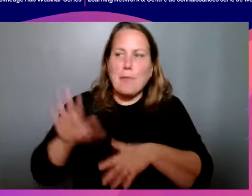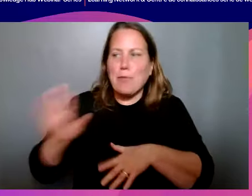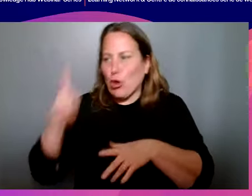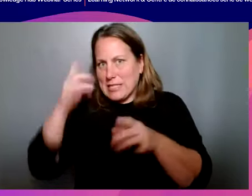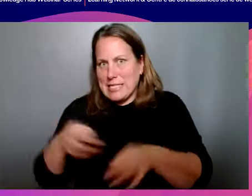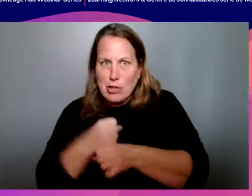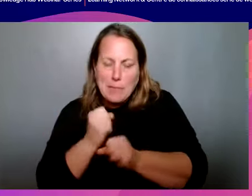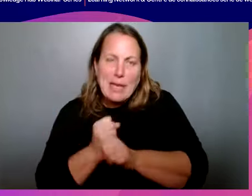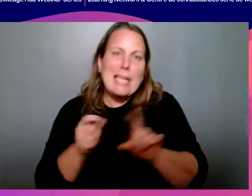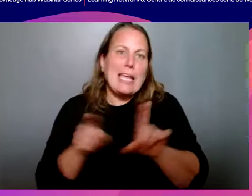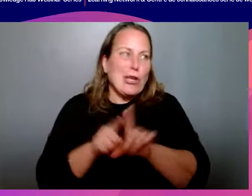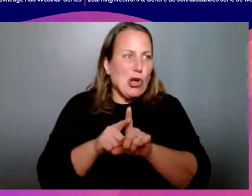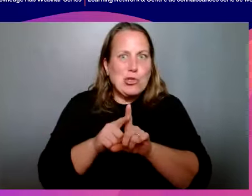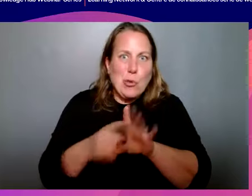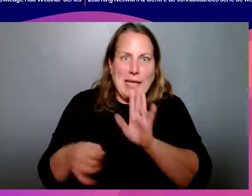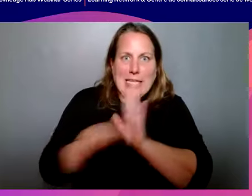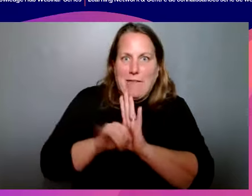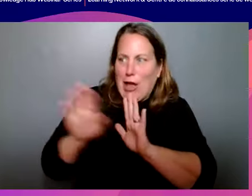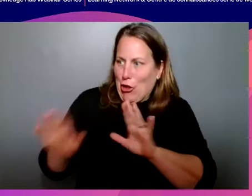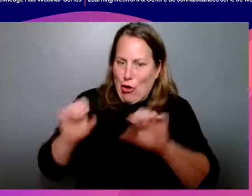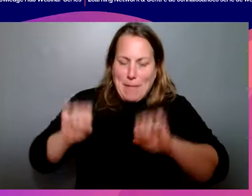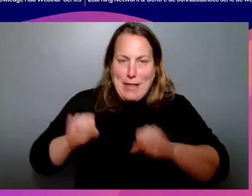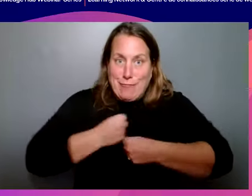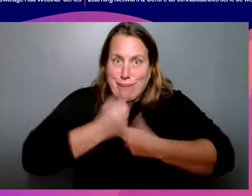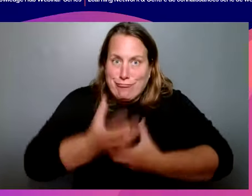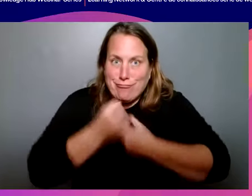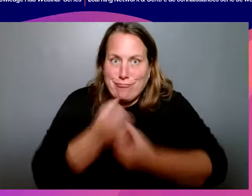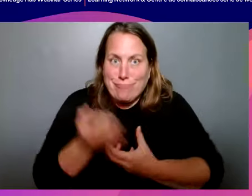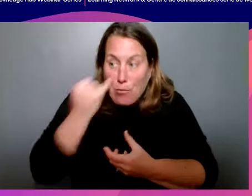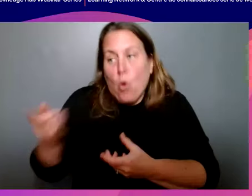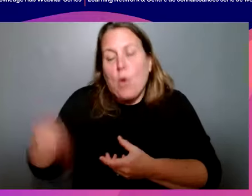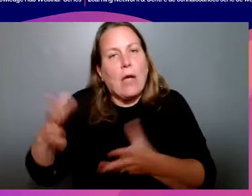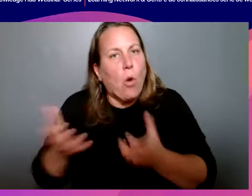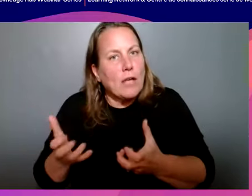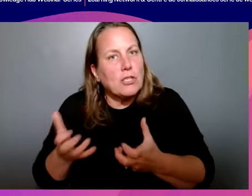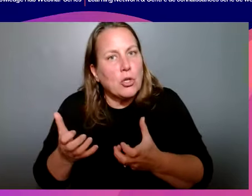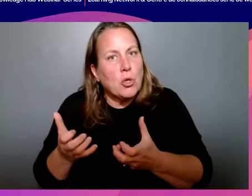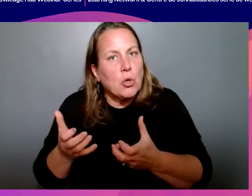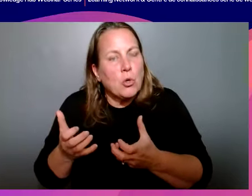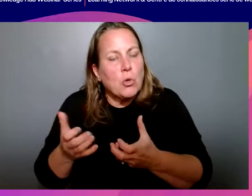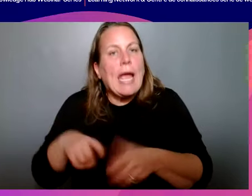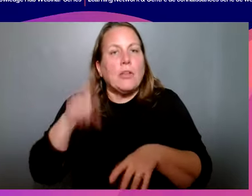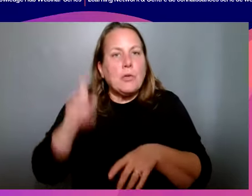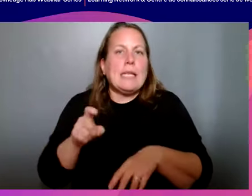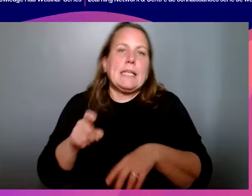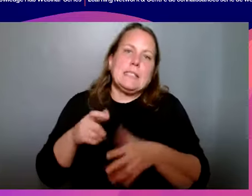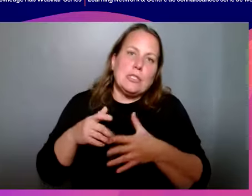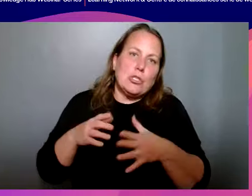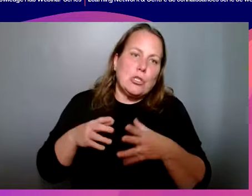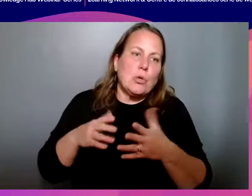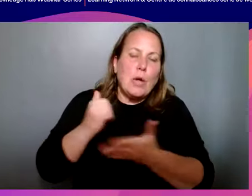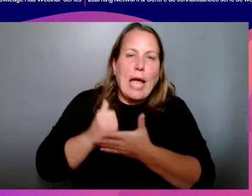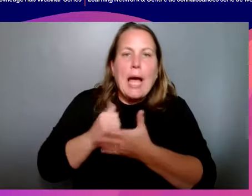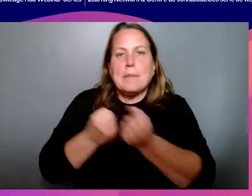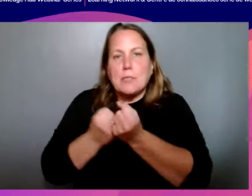ability to express their identities, if they choose to do so, openly without fear of retaliation at work. So